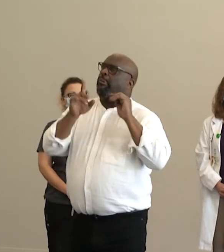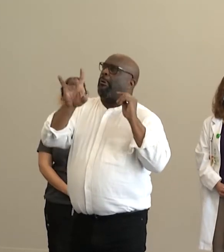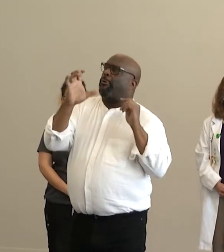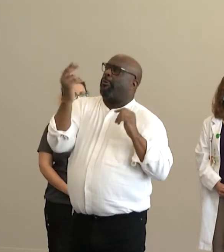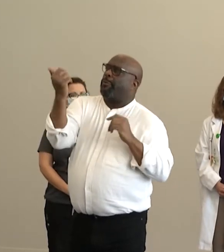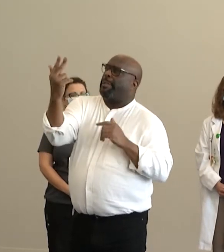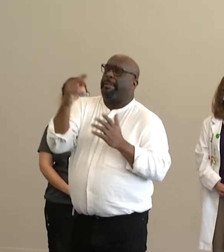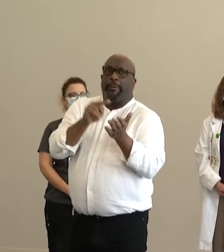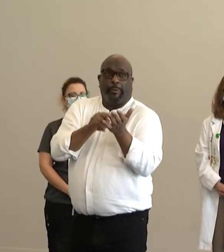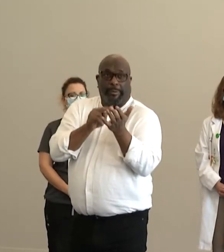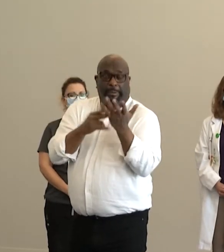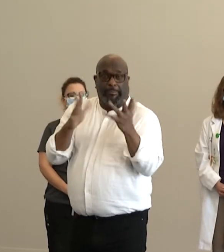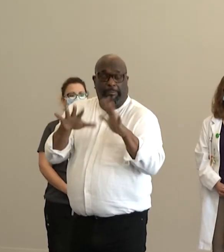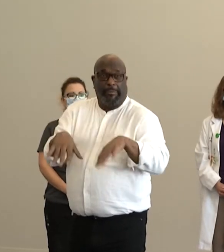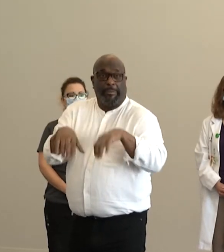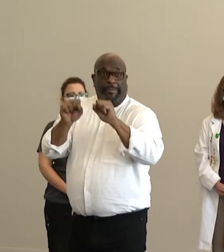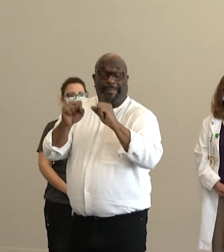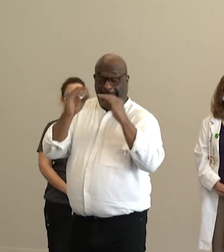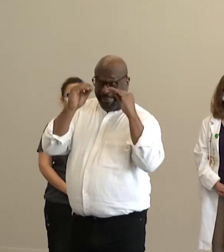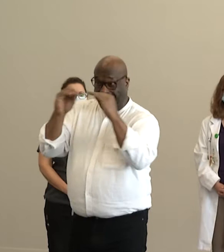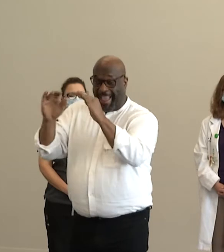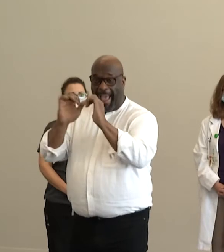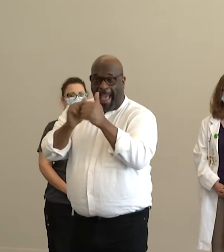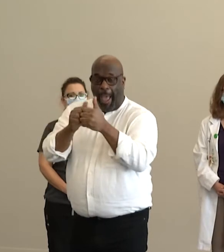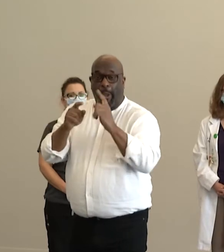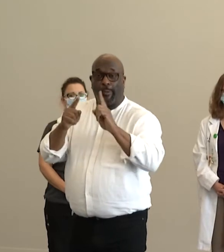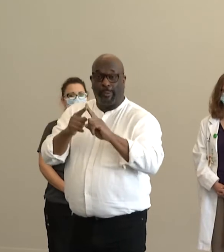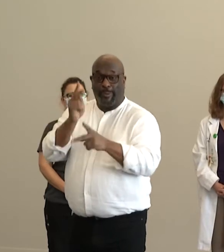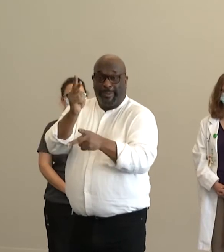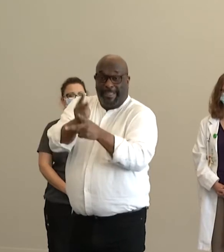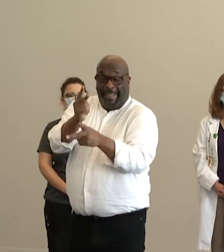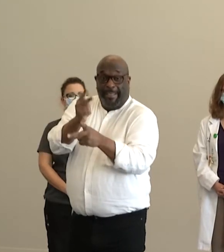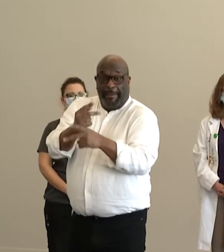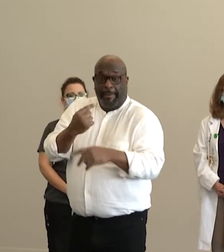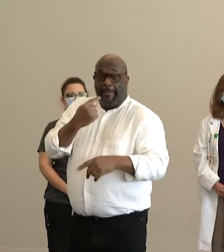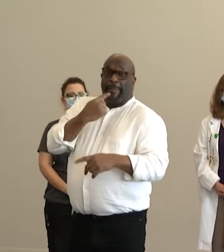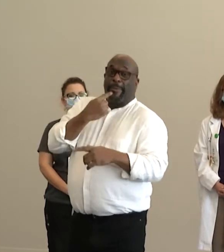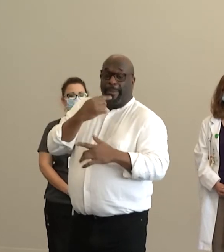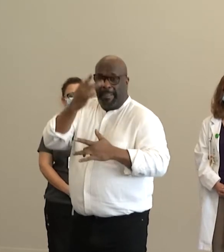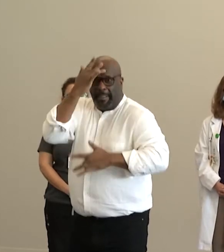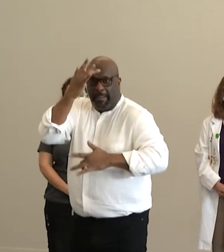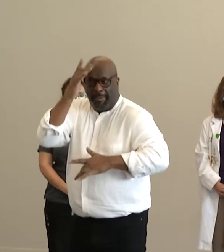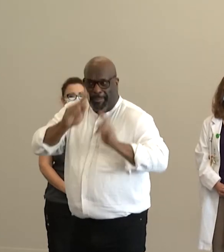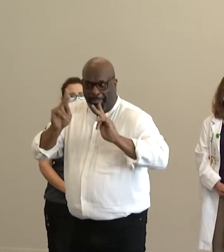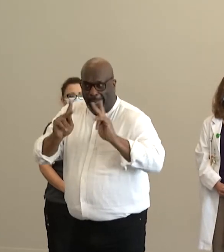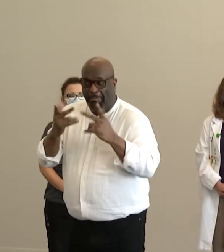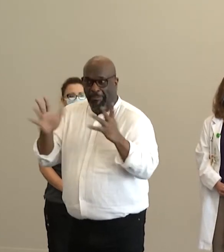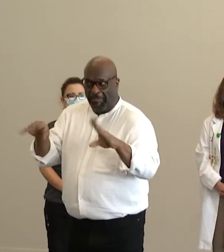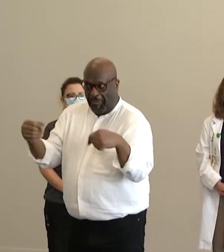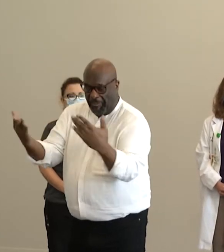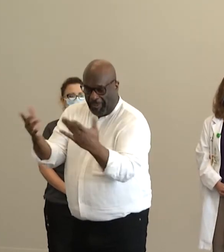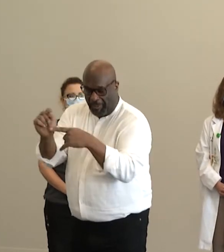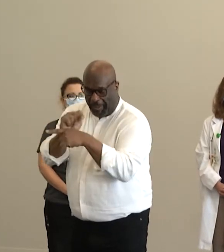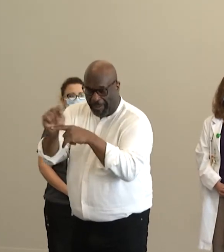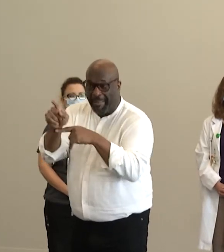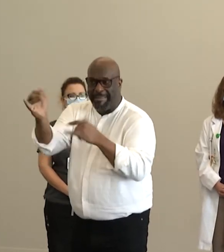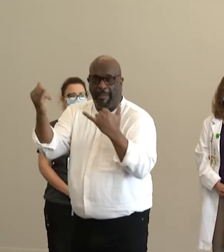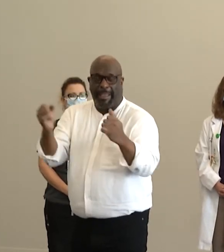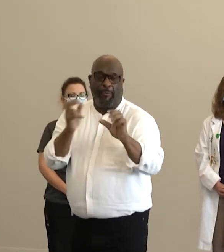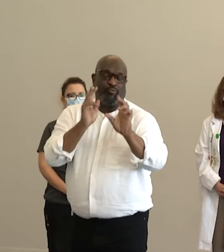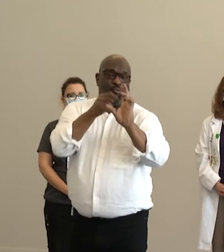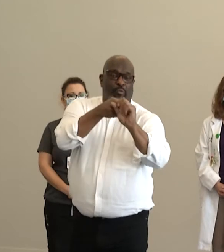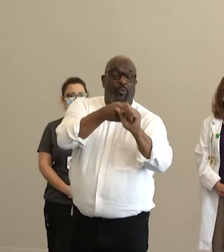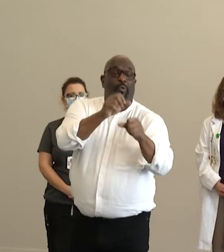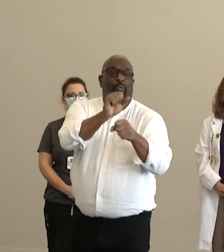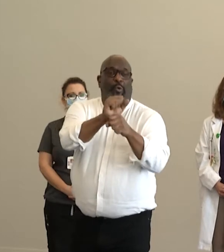113 nurses that have been prepared for critical care training so that they can go into